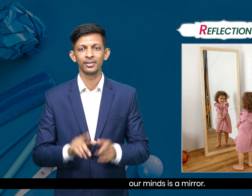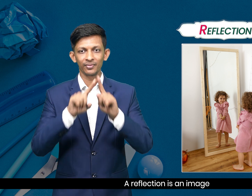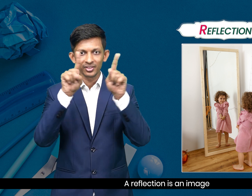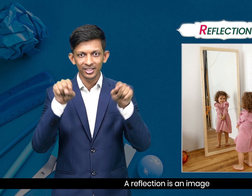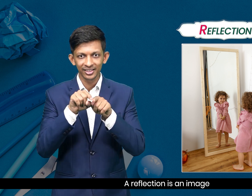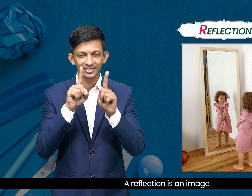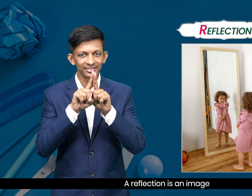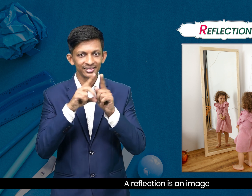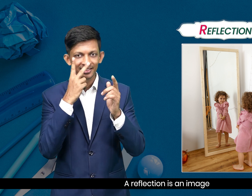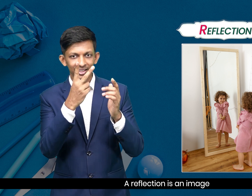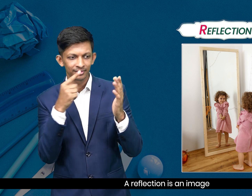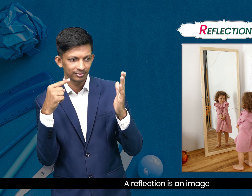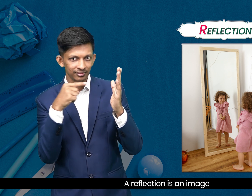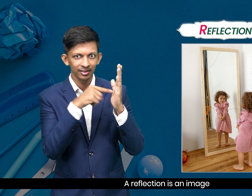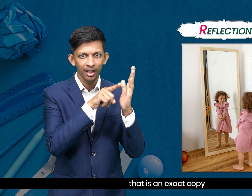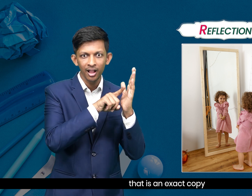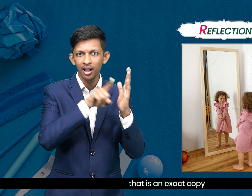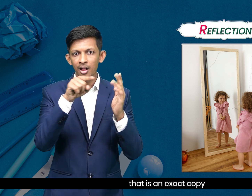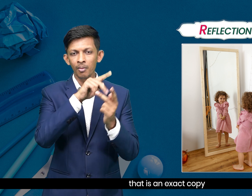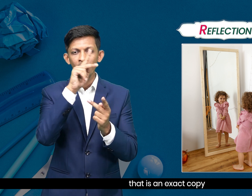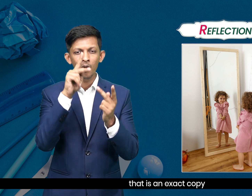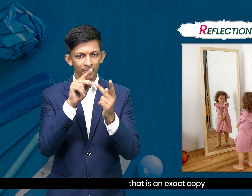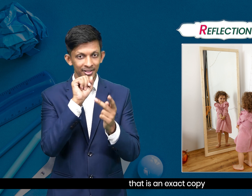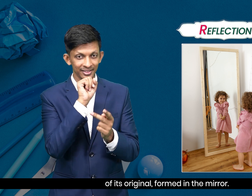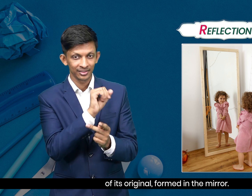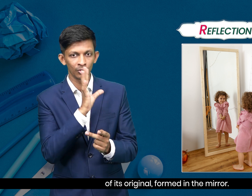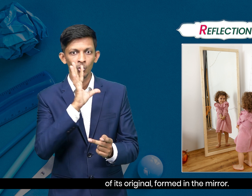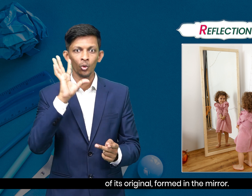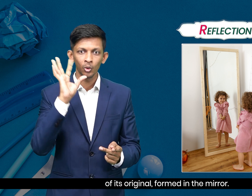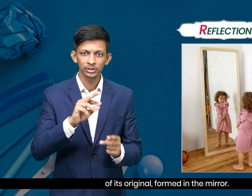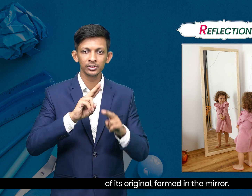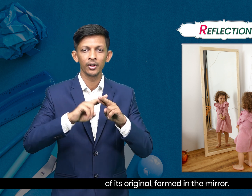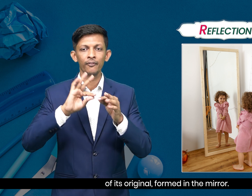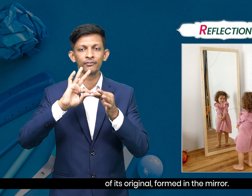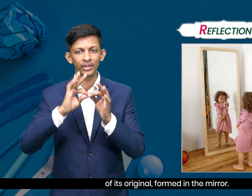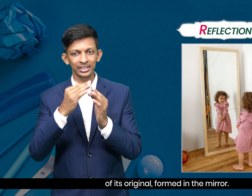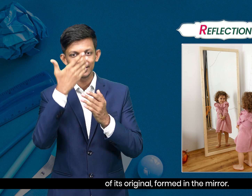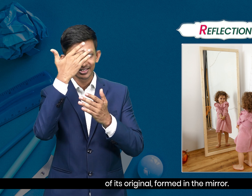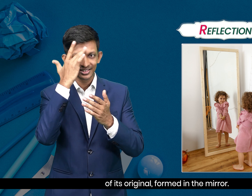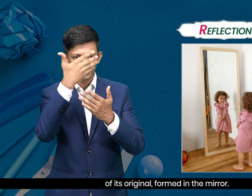A reflection is an image that is an exact copy of its original, formed in the mirror.